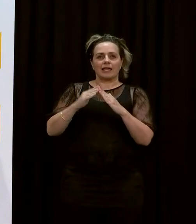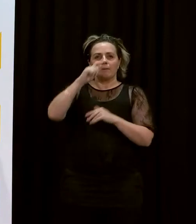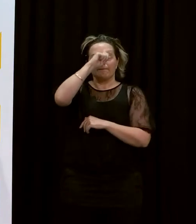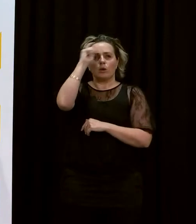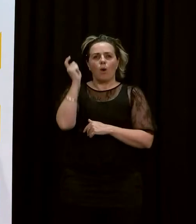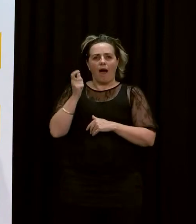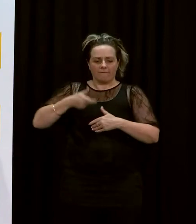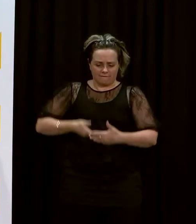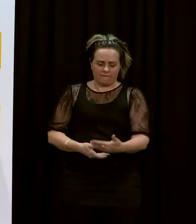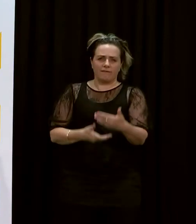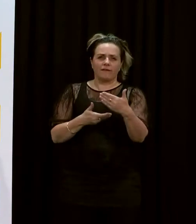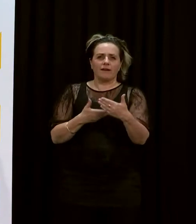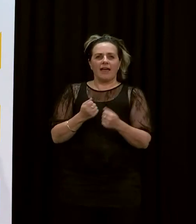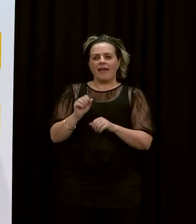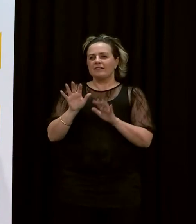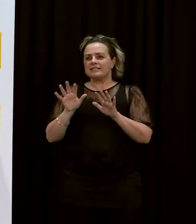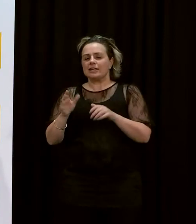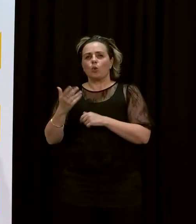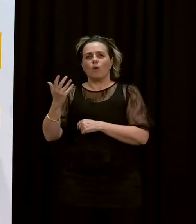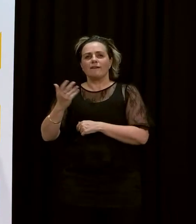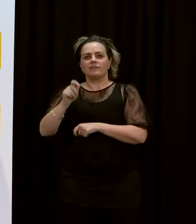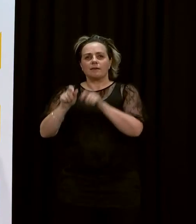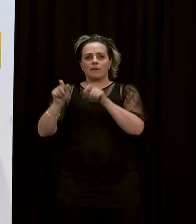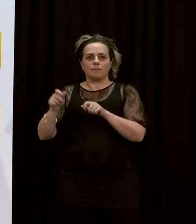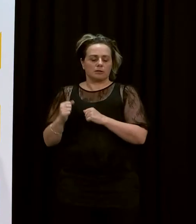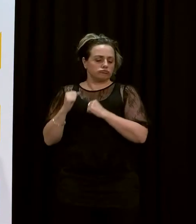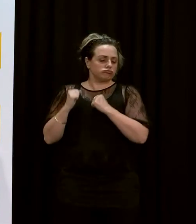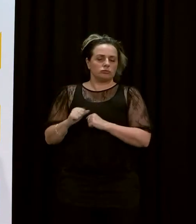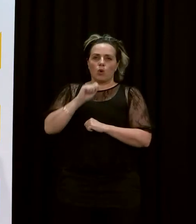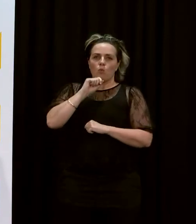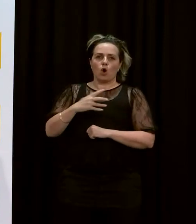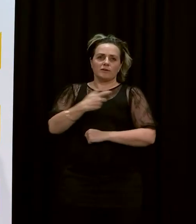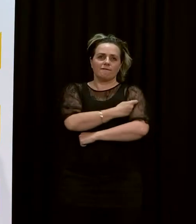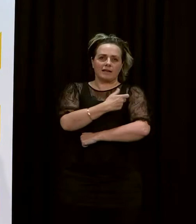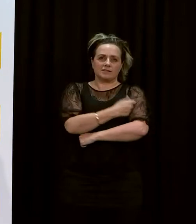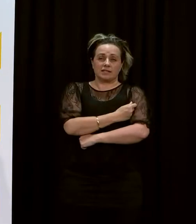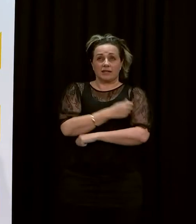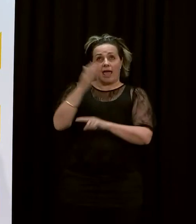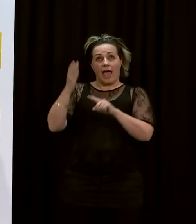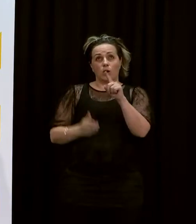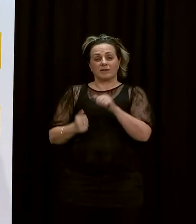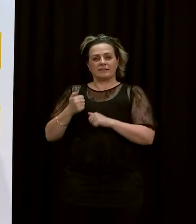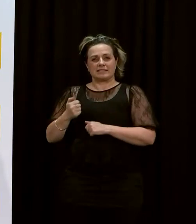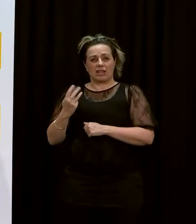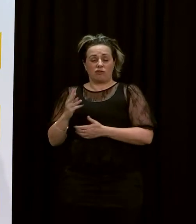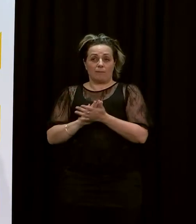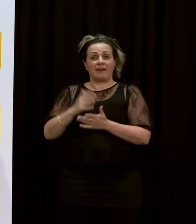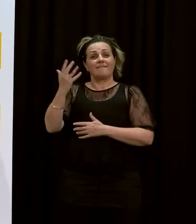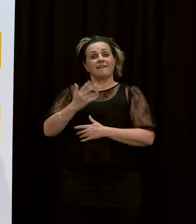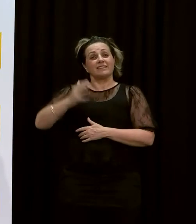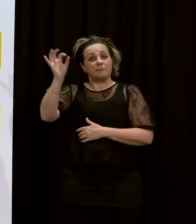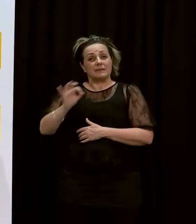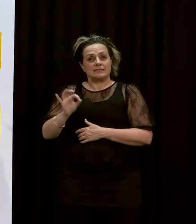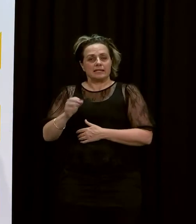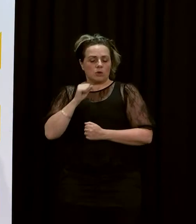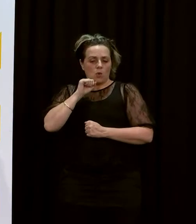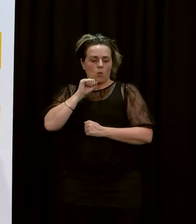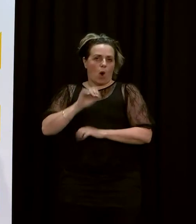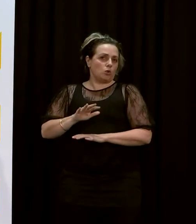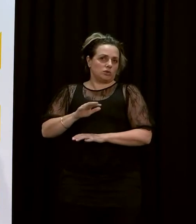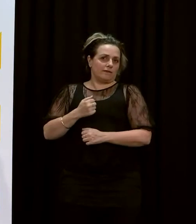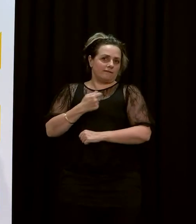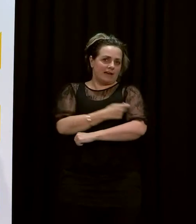think there's about 10 or 15 of them who are not going to get vaccinated out of about 63. It's like 15% of them or something. So when you